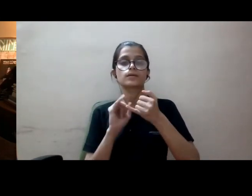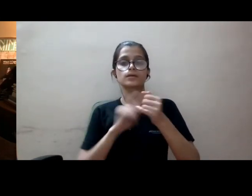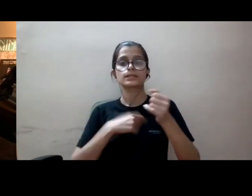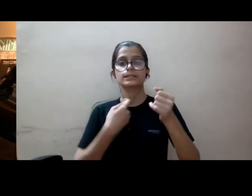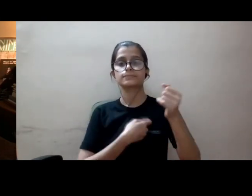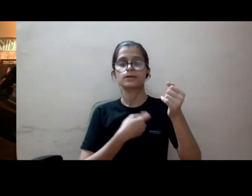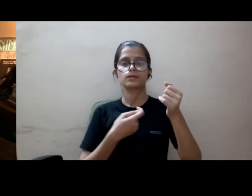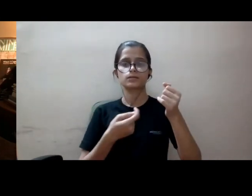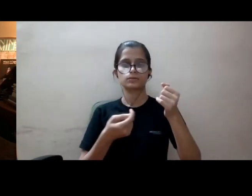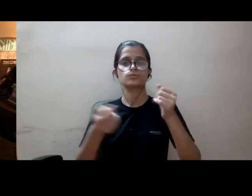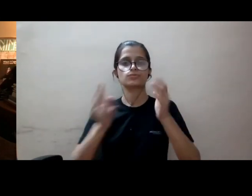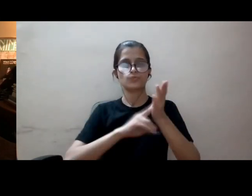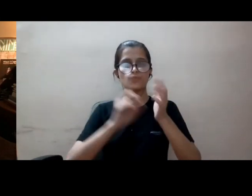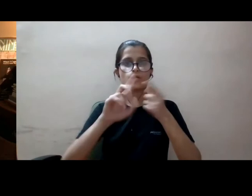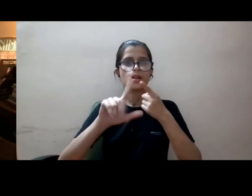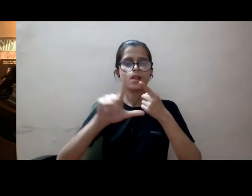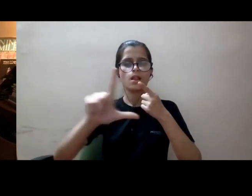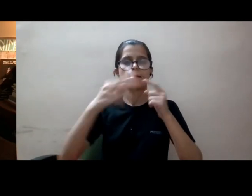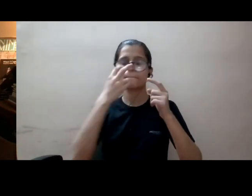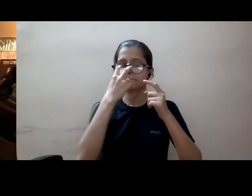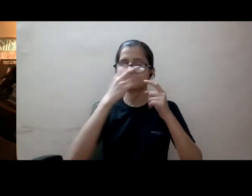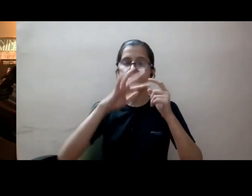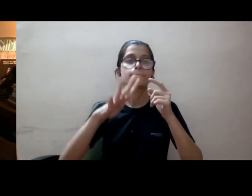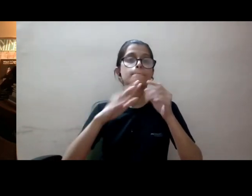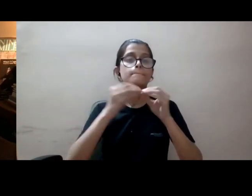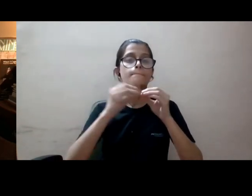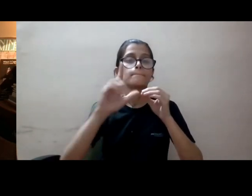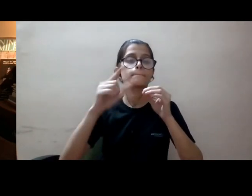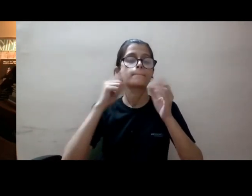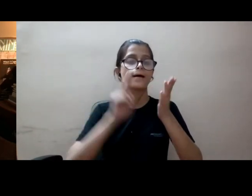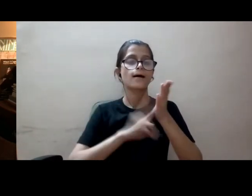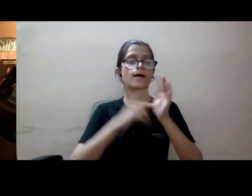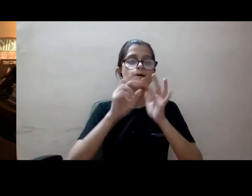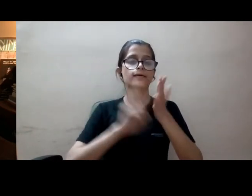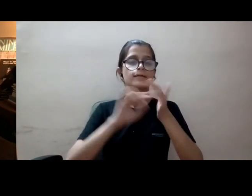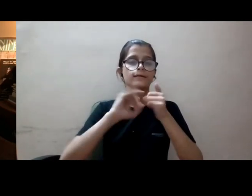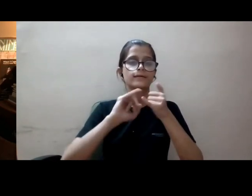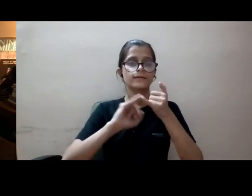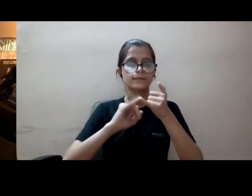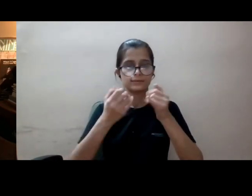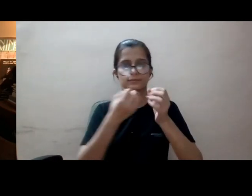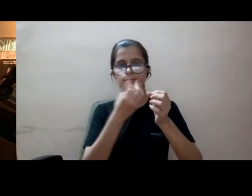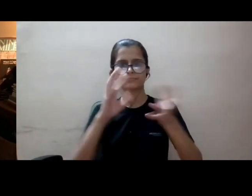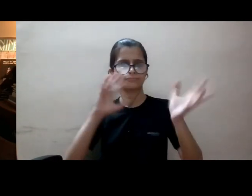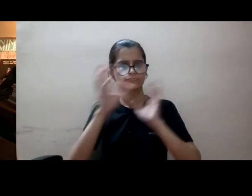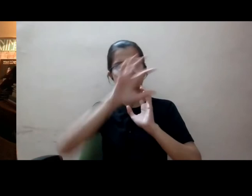novel, Blindness, in which, you know, everybody in the world catches a virus and goes blind. And, you